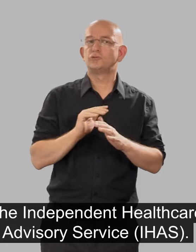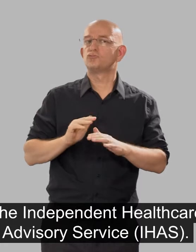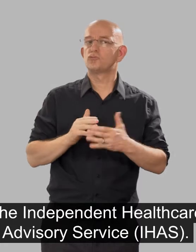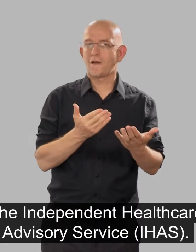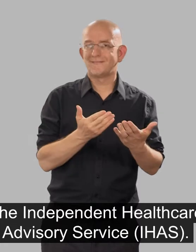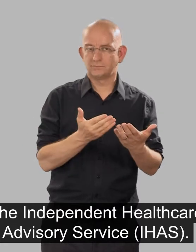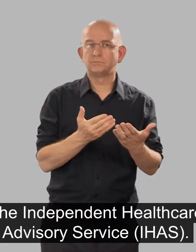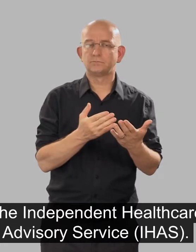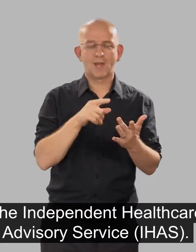Healthcare Advisory Service,